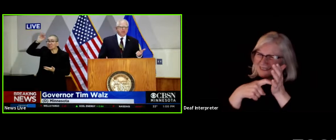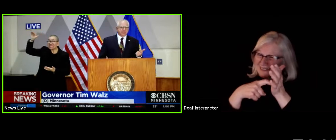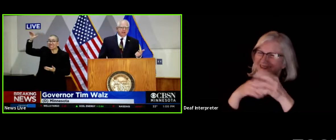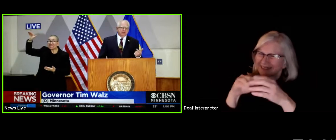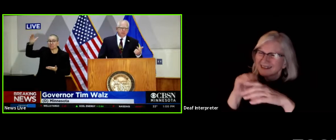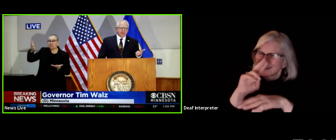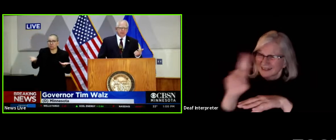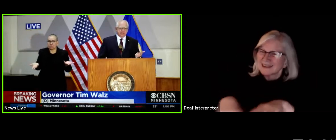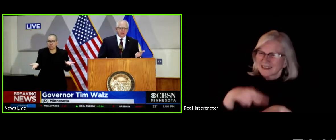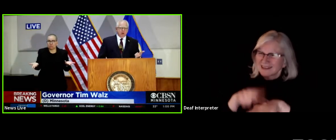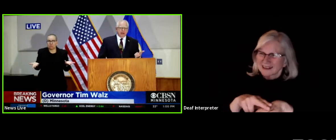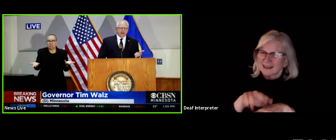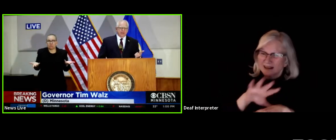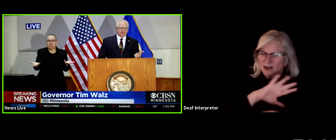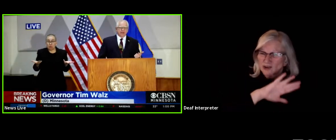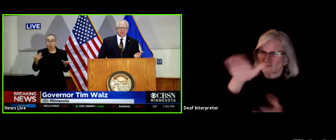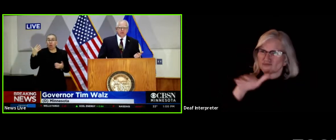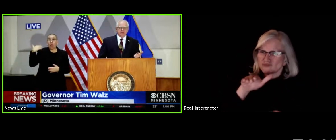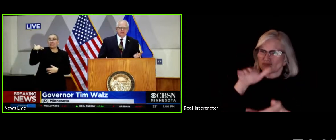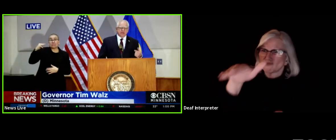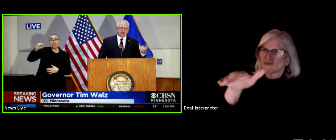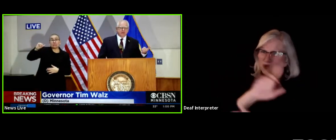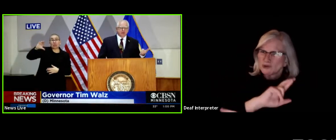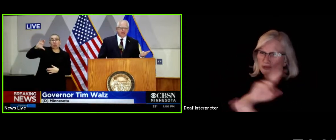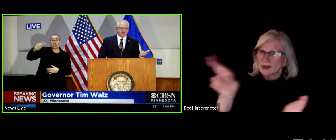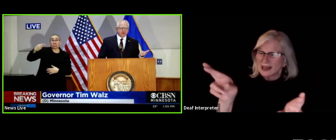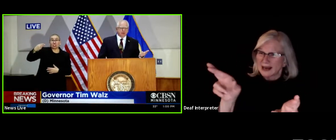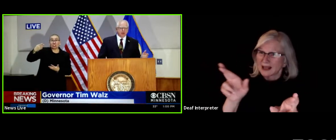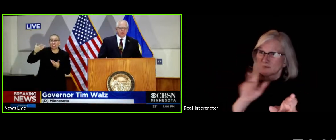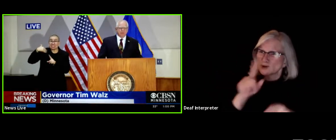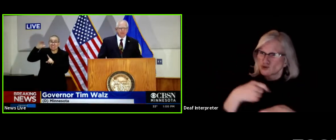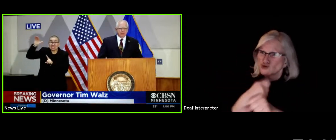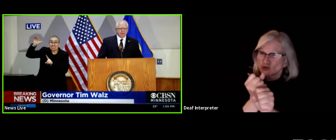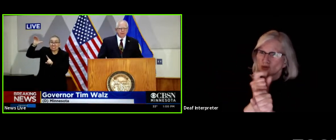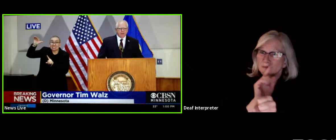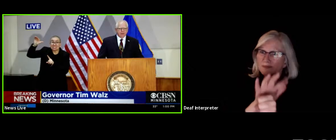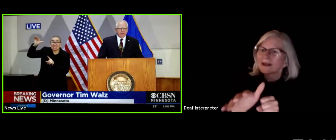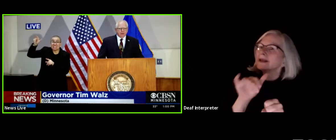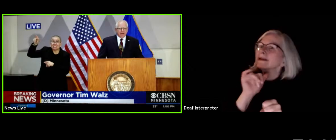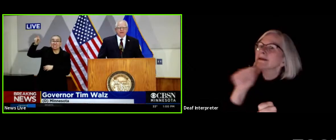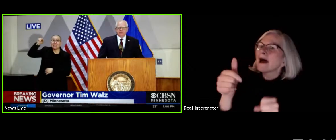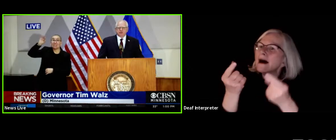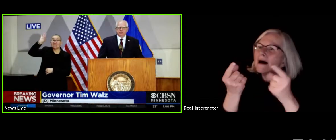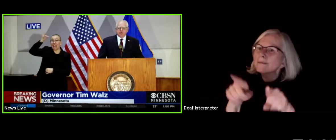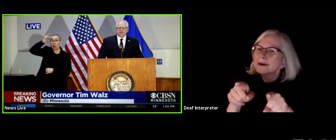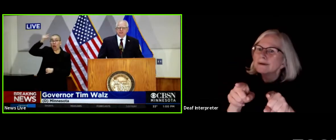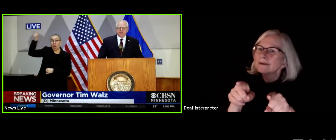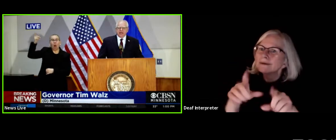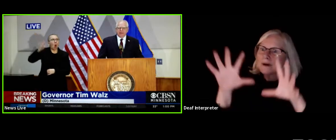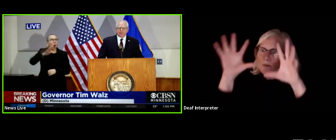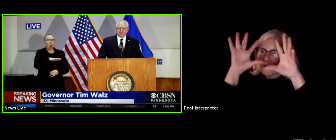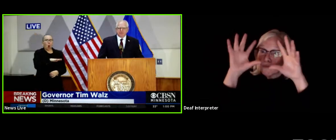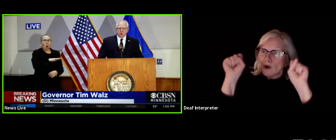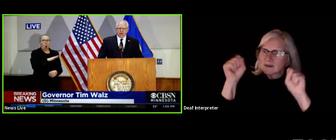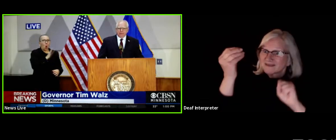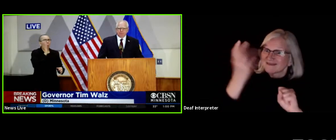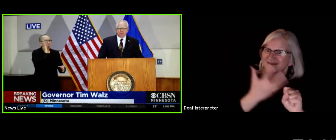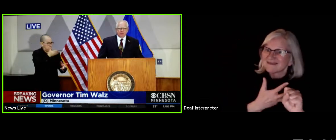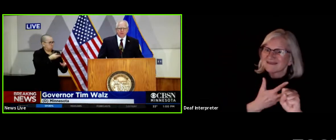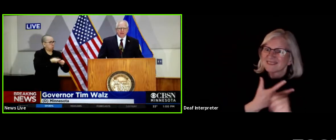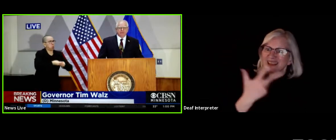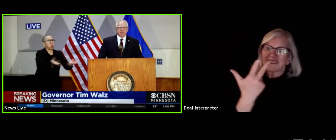everybody who wants a test will be able to get one. And then the next week, he said the governors have to do it all. I think the most egregious thing happened this